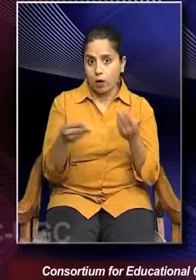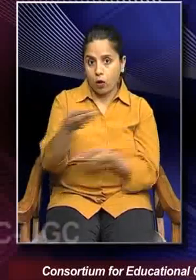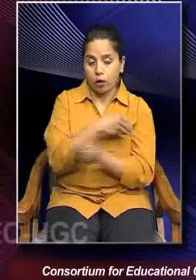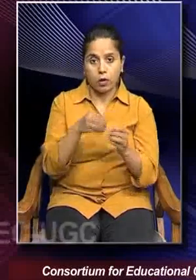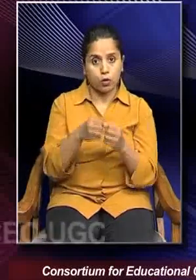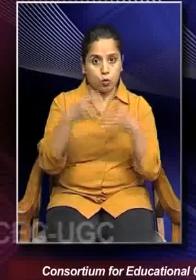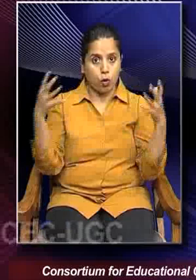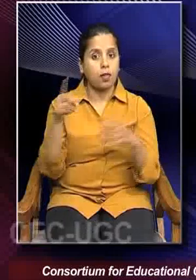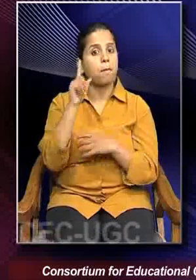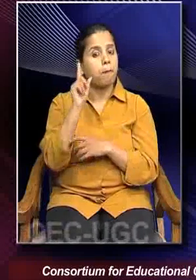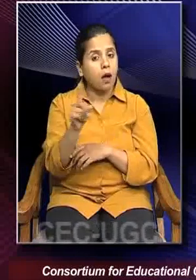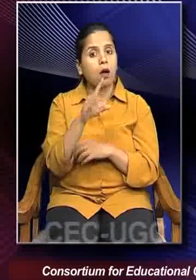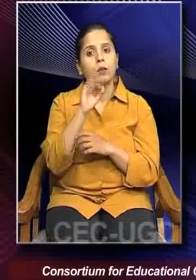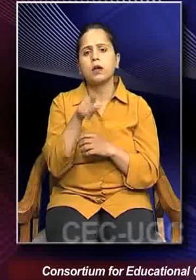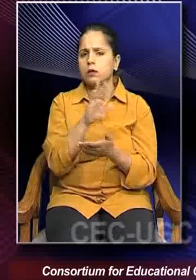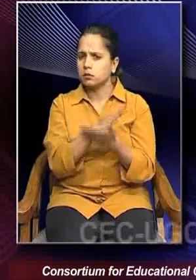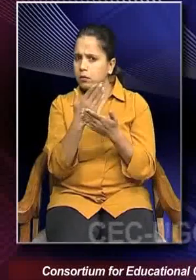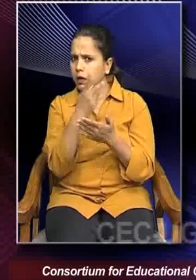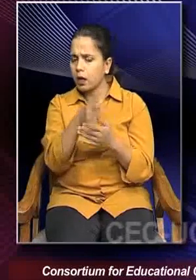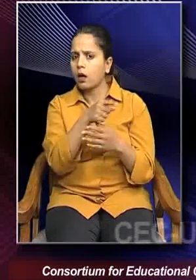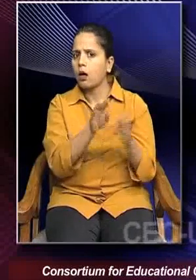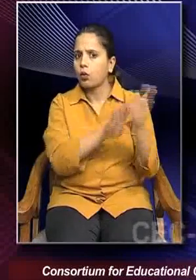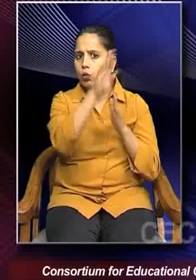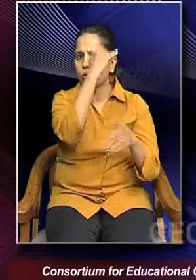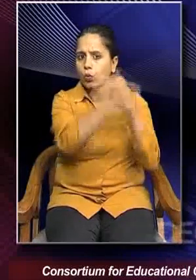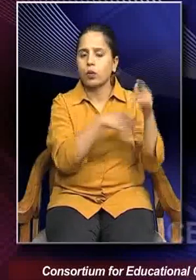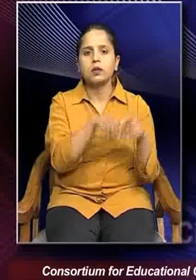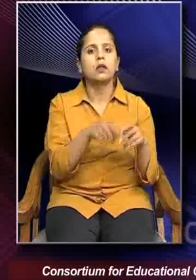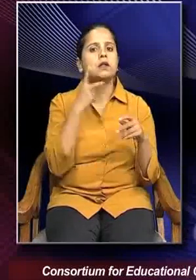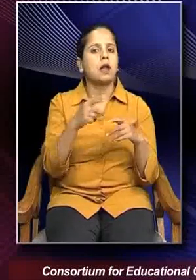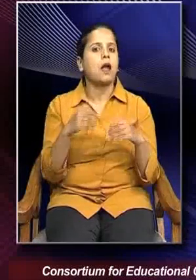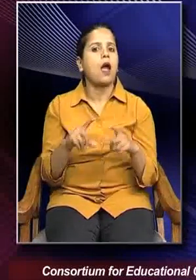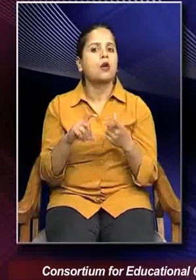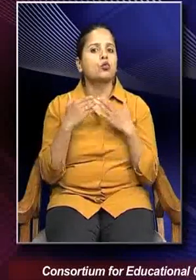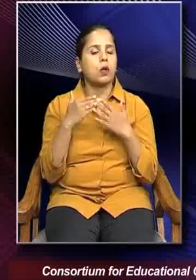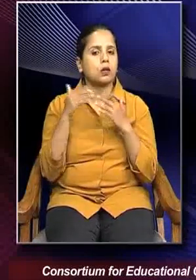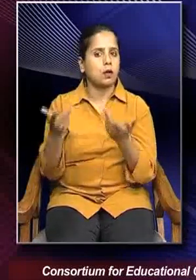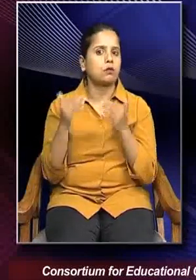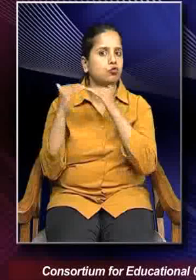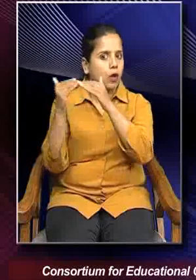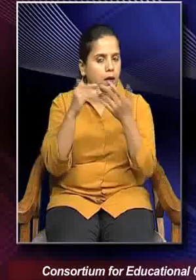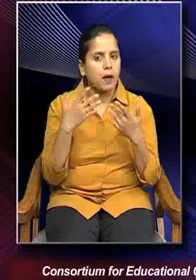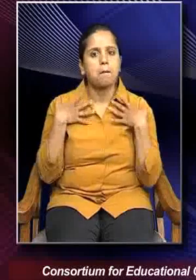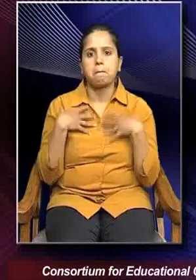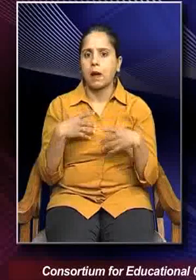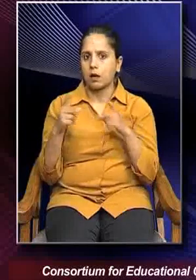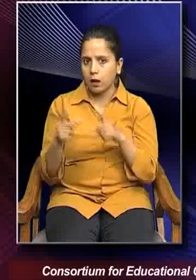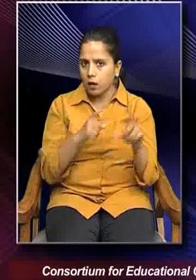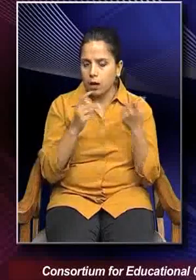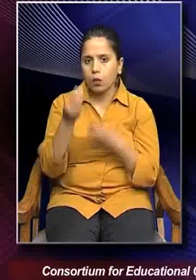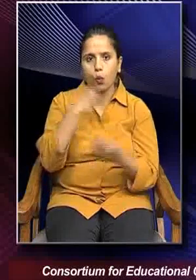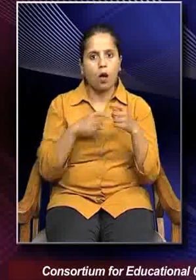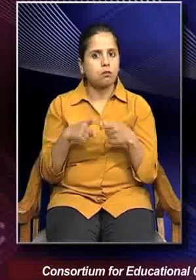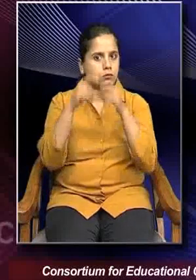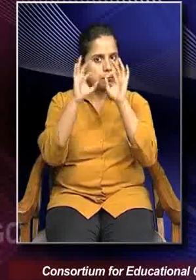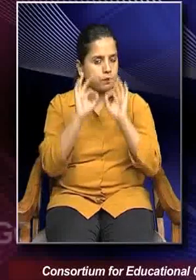growth, but translating this growth into improvement in the standard of its education, medical care, quality of diet,